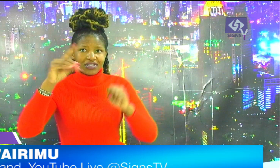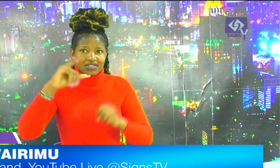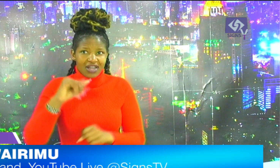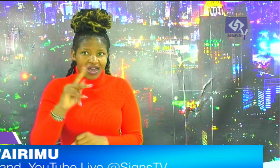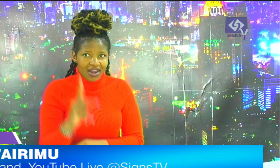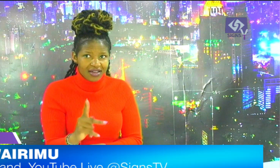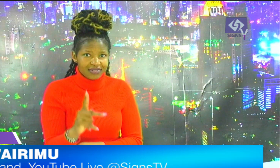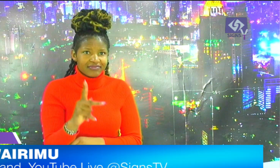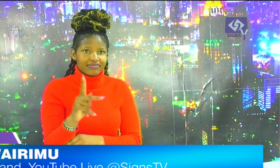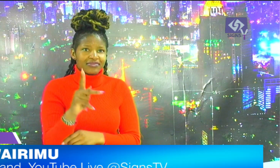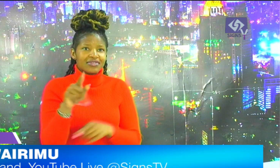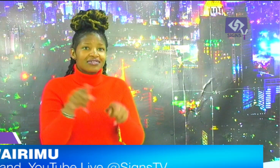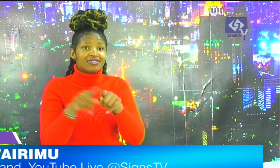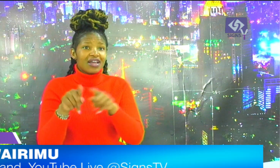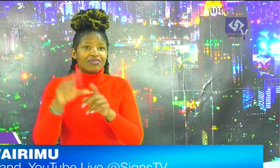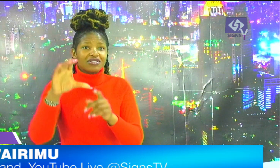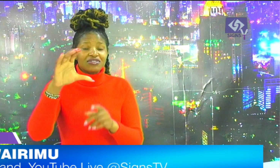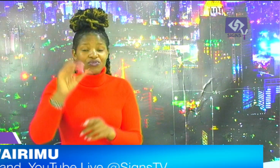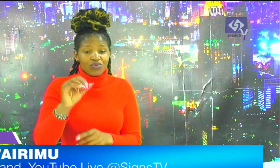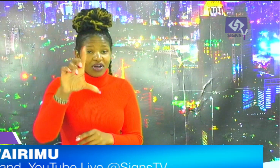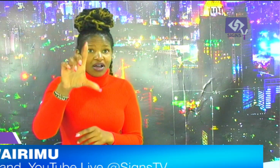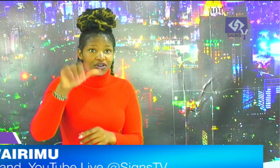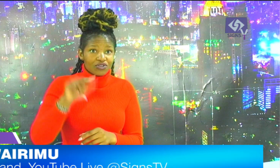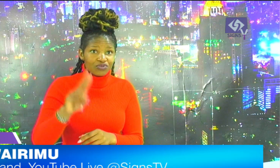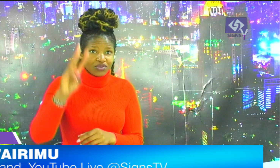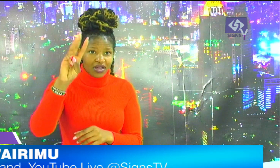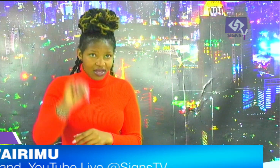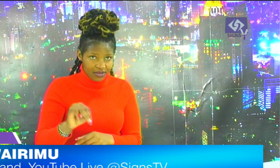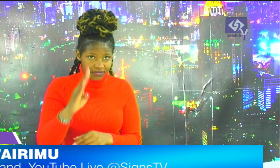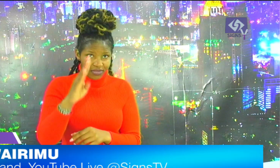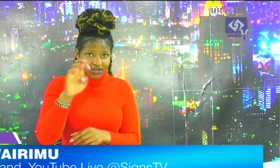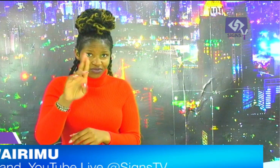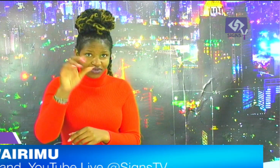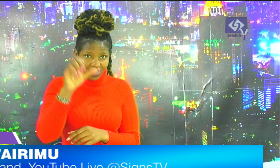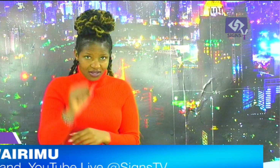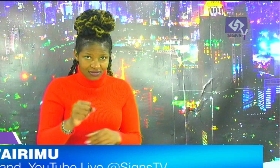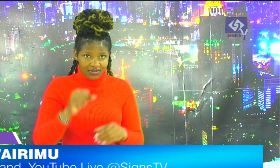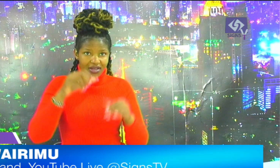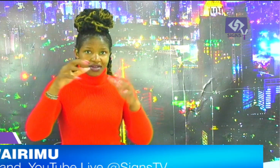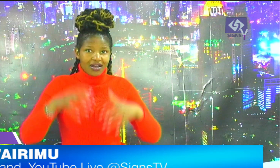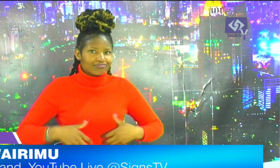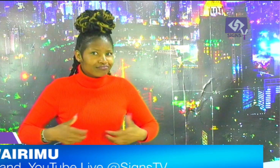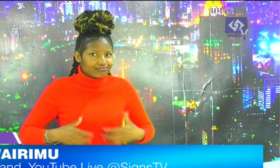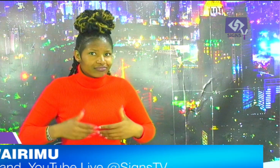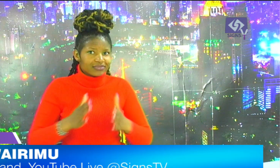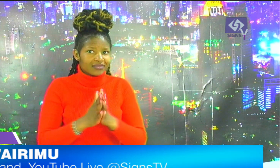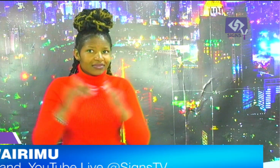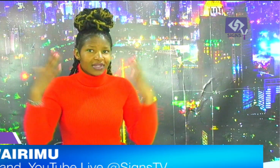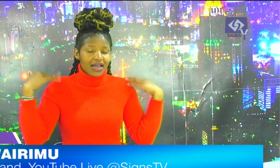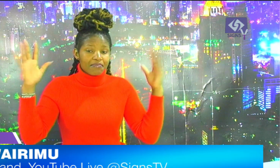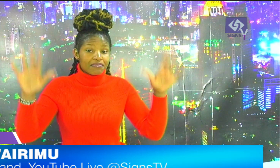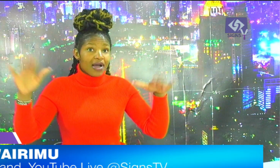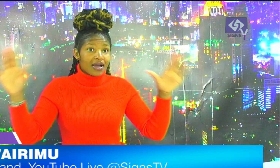The forest is a home to a wide variety of animals such as elephant, buffaloes, dik-dik,